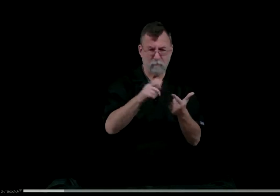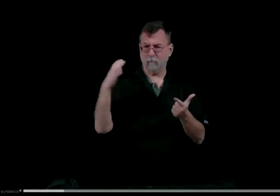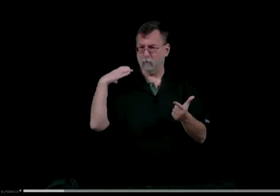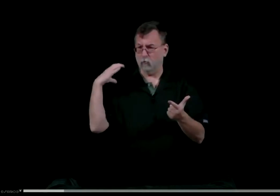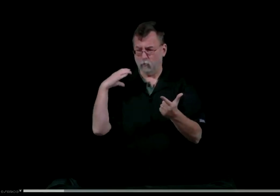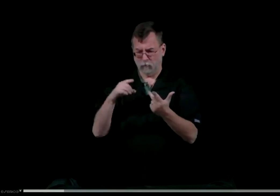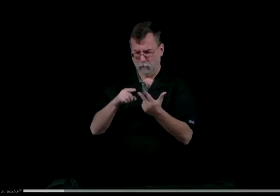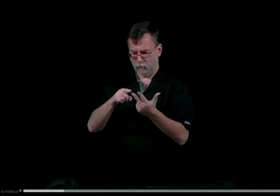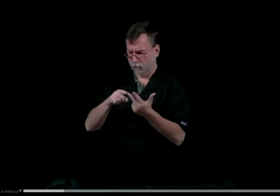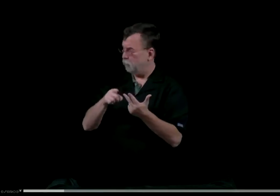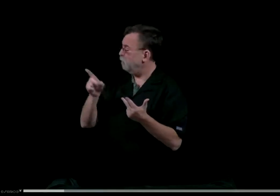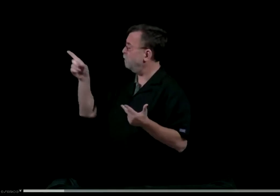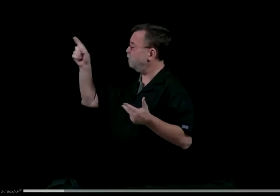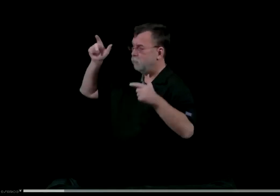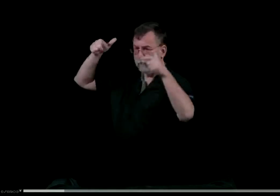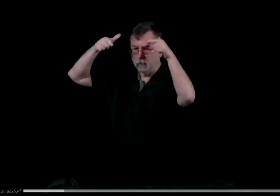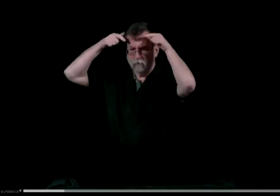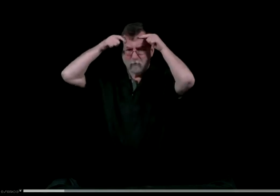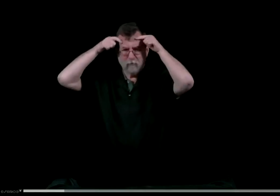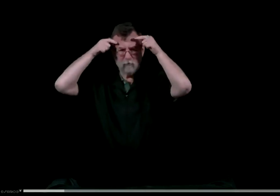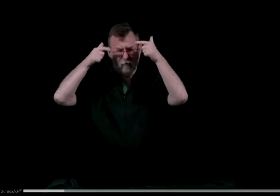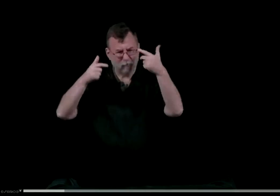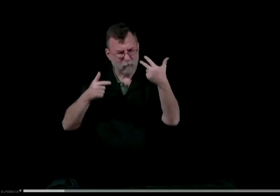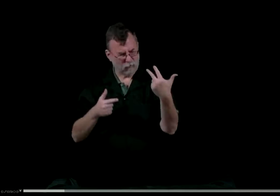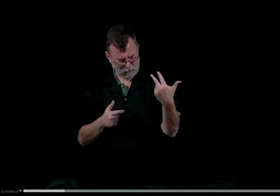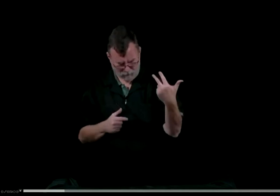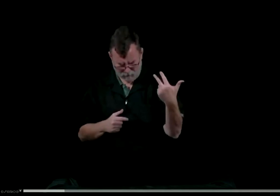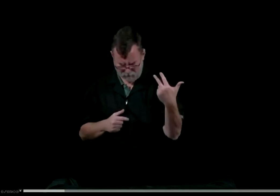race, we have the coaching, and we have the crown.